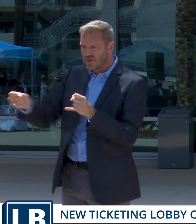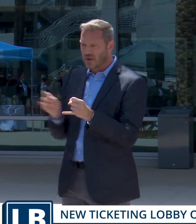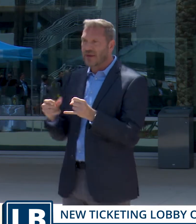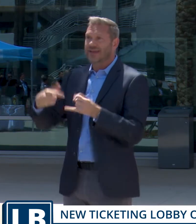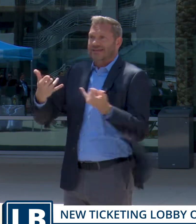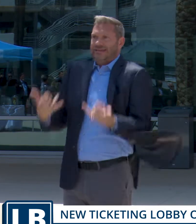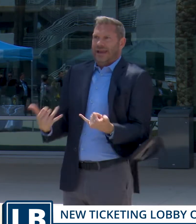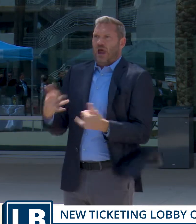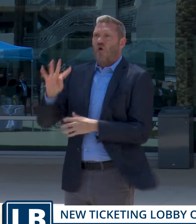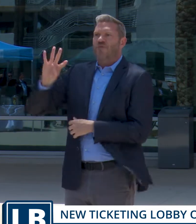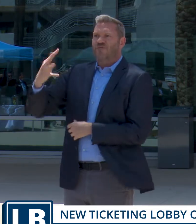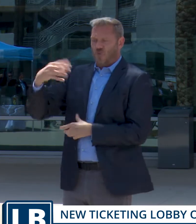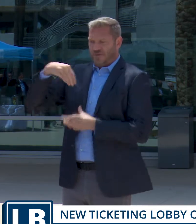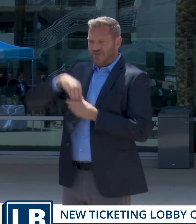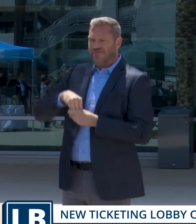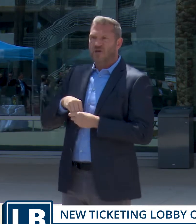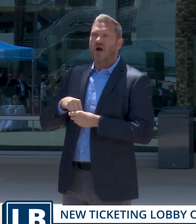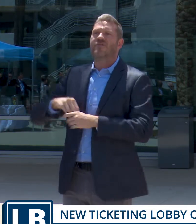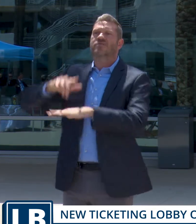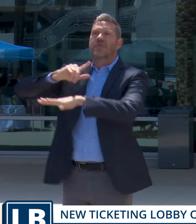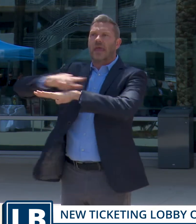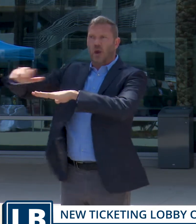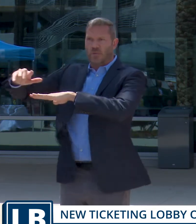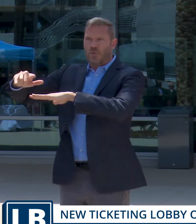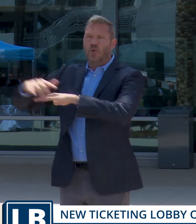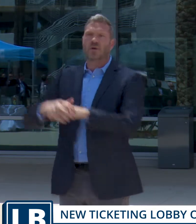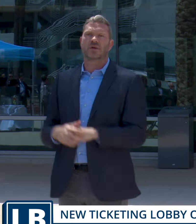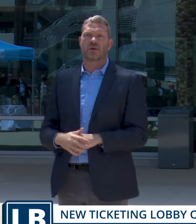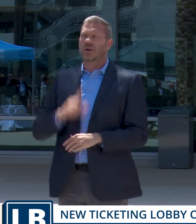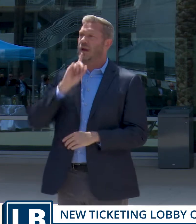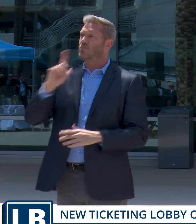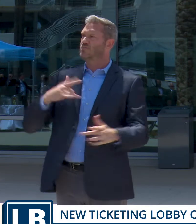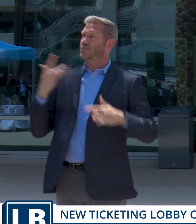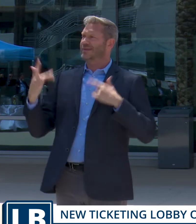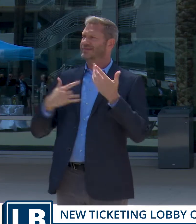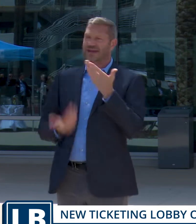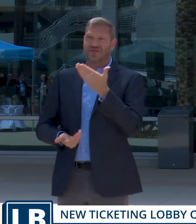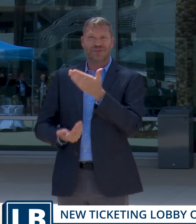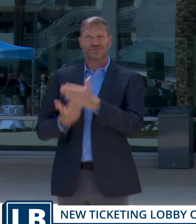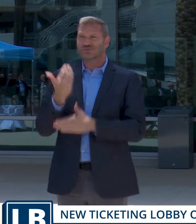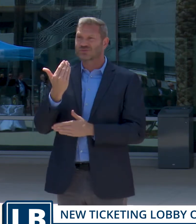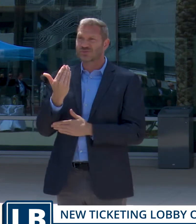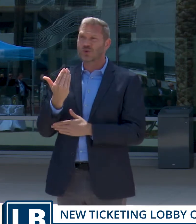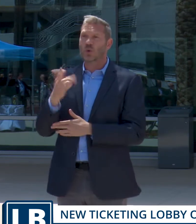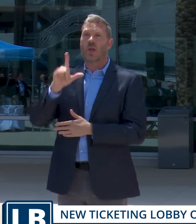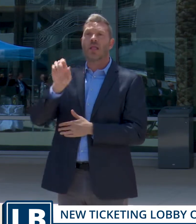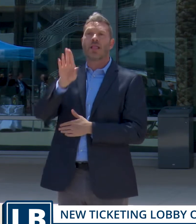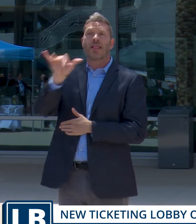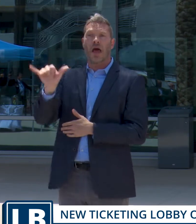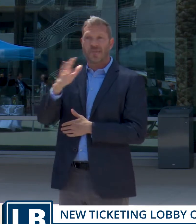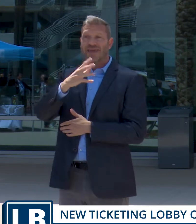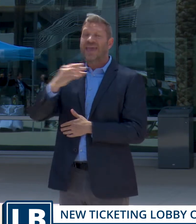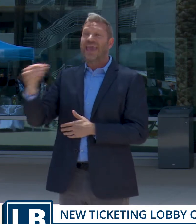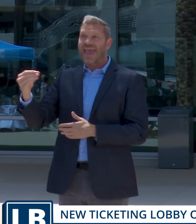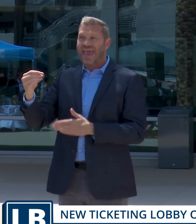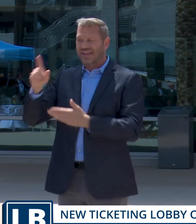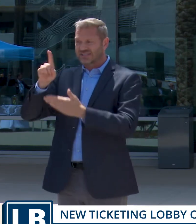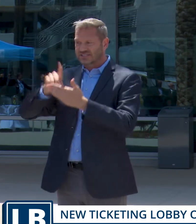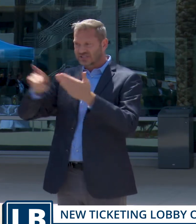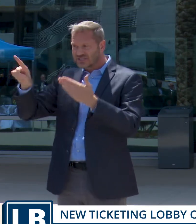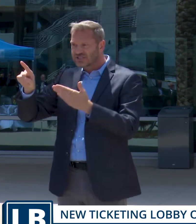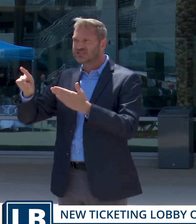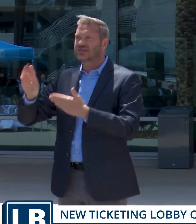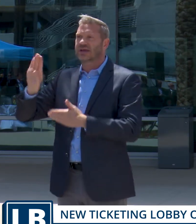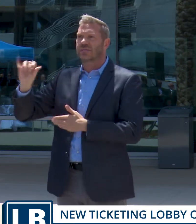I'm excited to officially welcome this incredible new ticketing lobby and check baggage inspection system, and the acronym